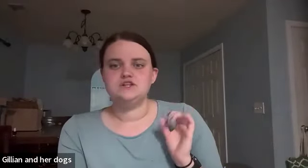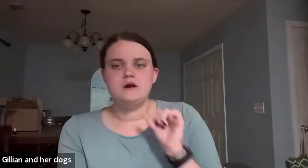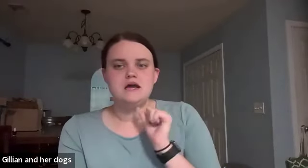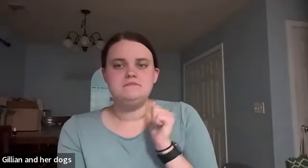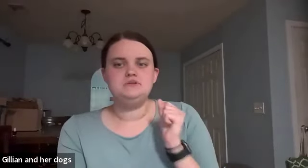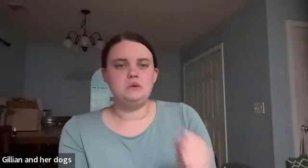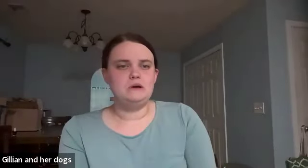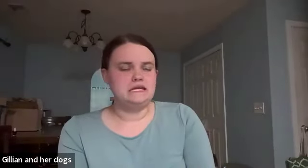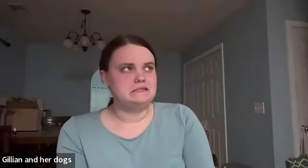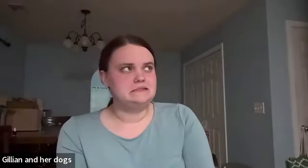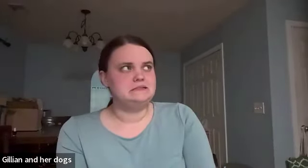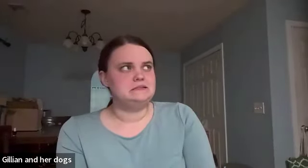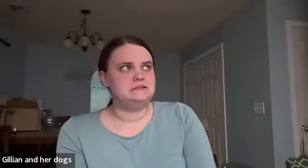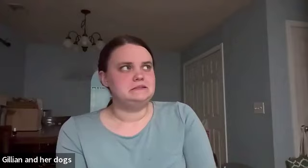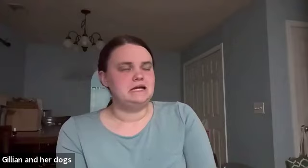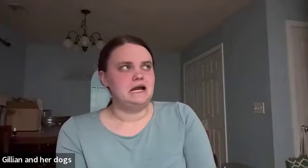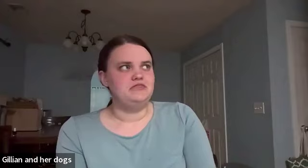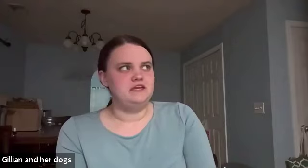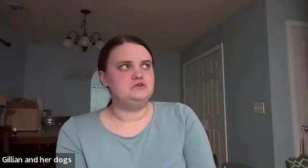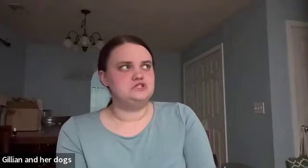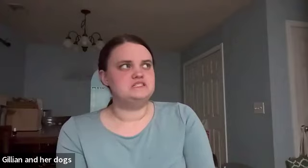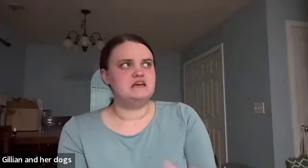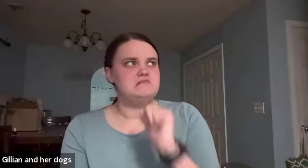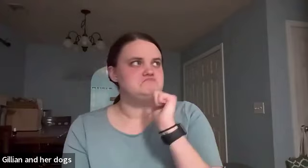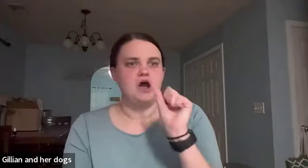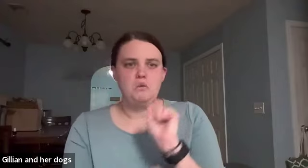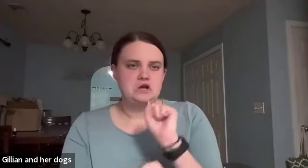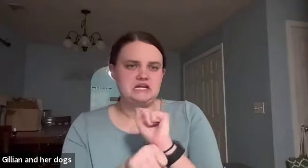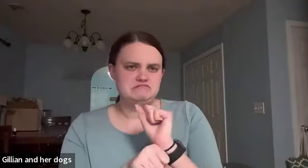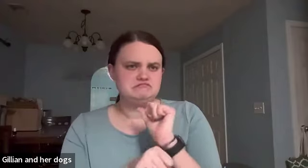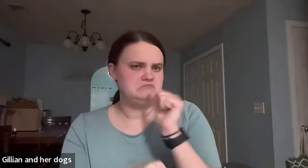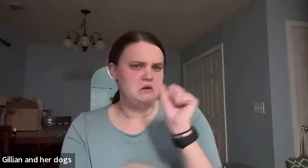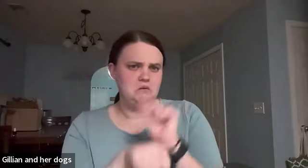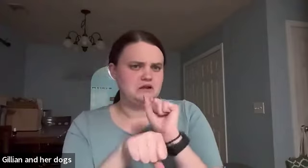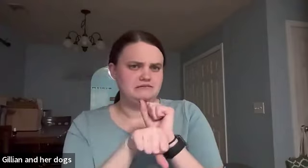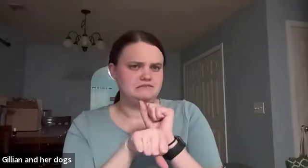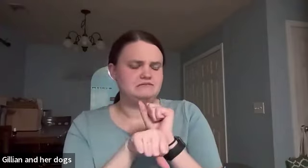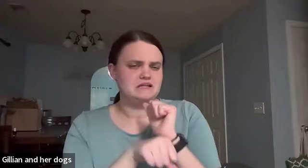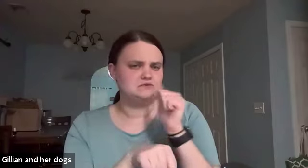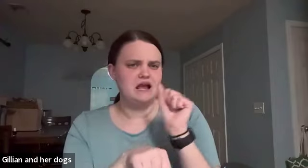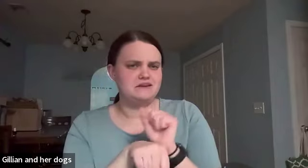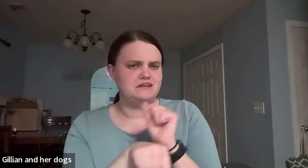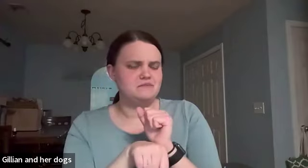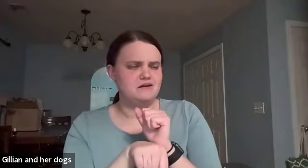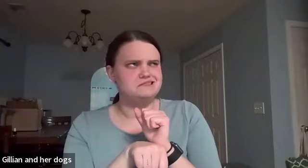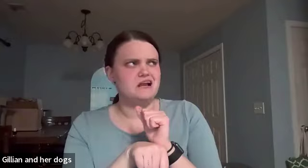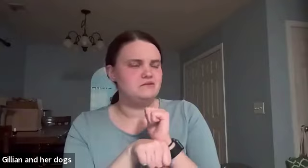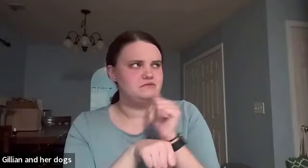So unemployed, I think you just say not working, not working. That's what I had to think about. I was like, I don't